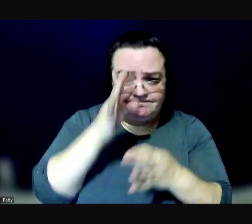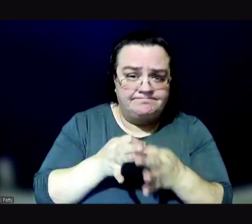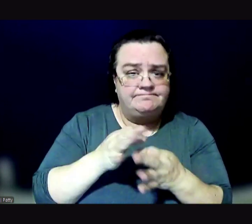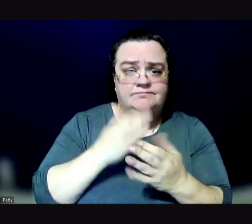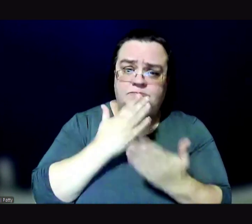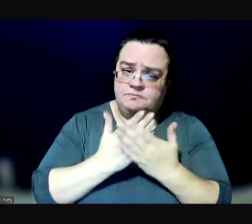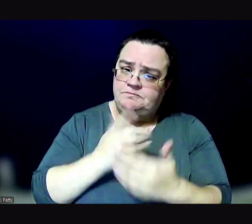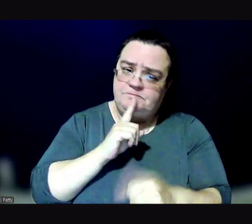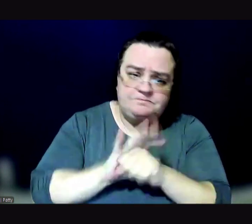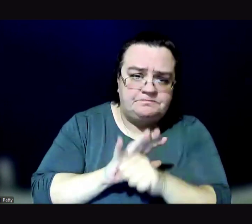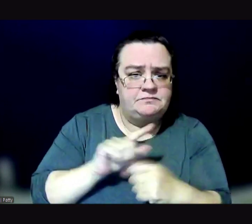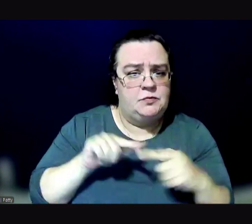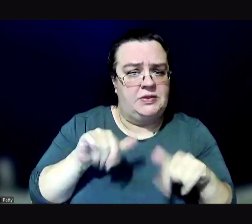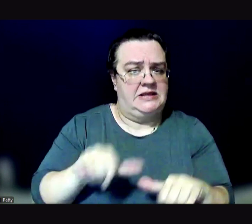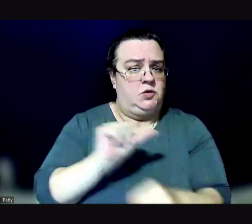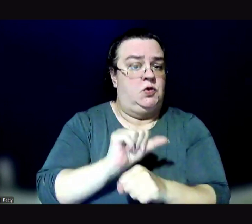feel